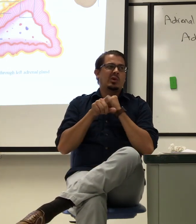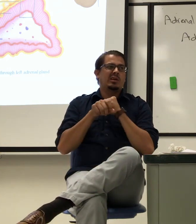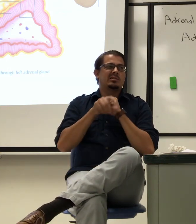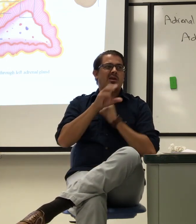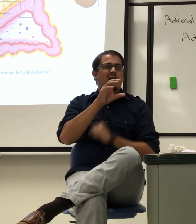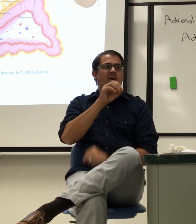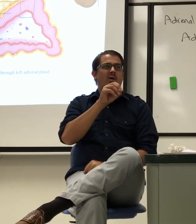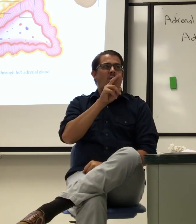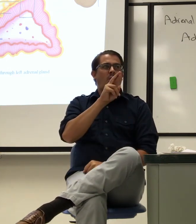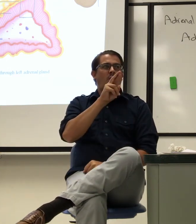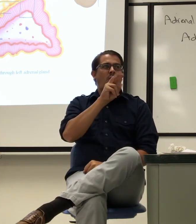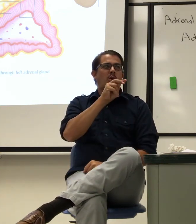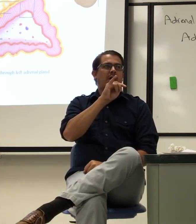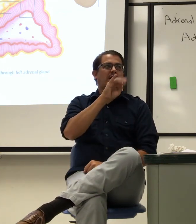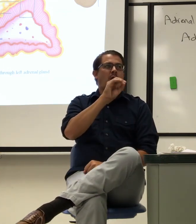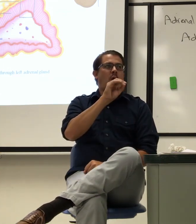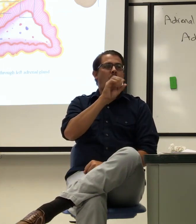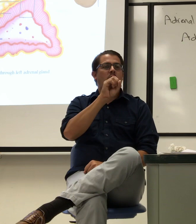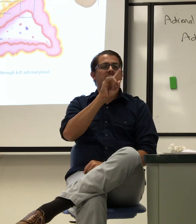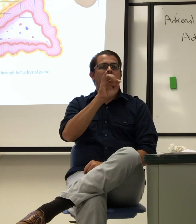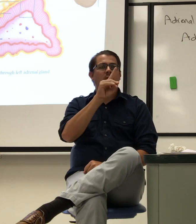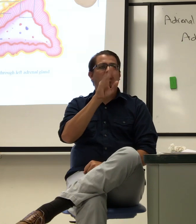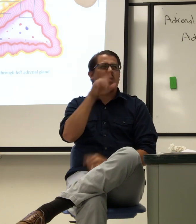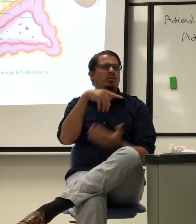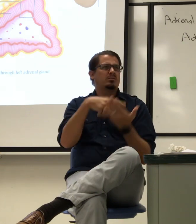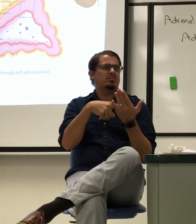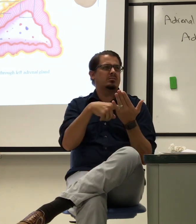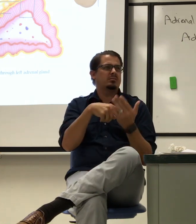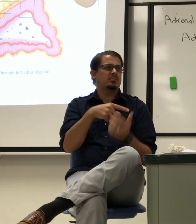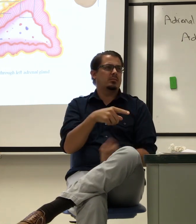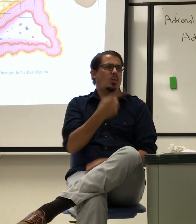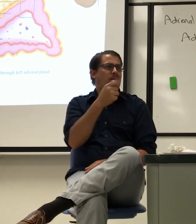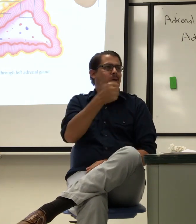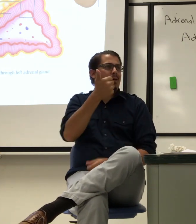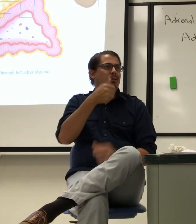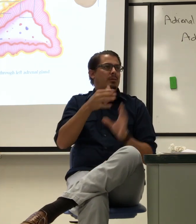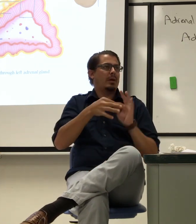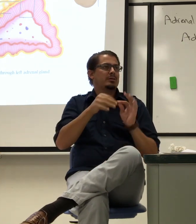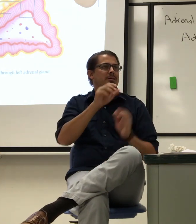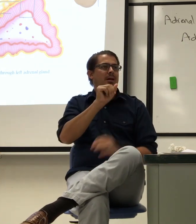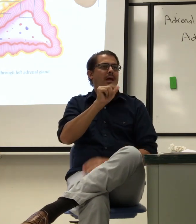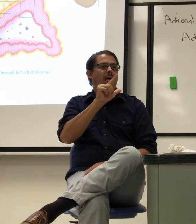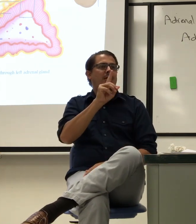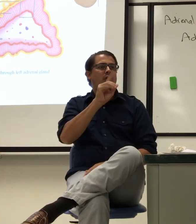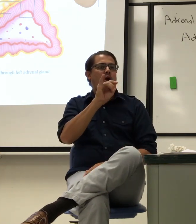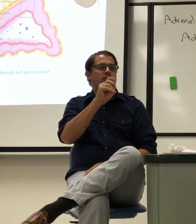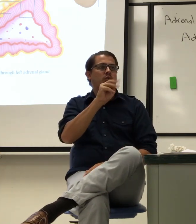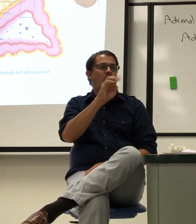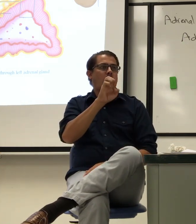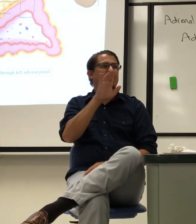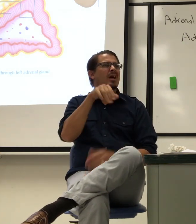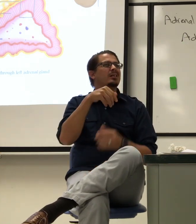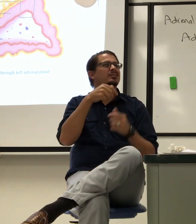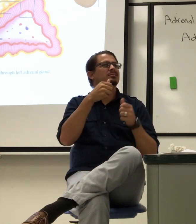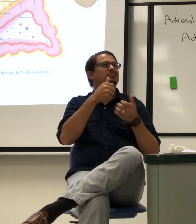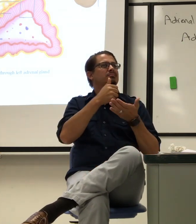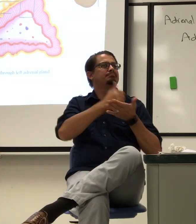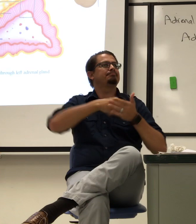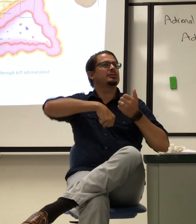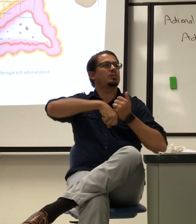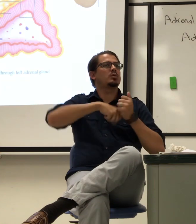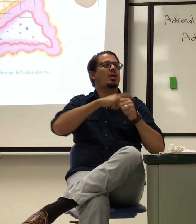I'll go through them, one of which I've already mentioned, aldosterone. Those help in a long-term stress